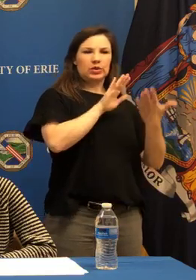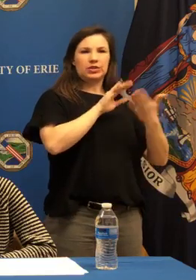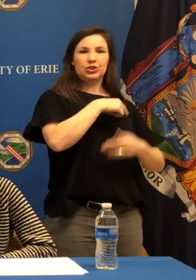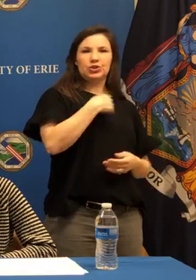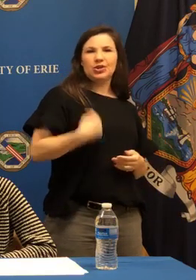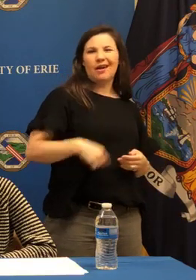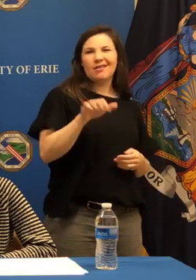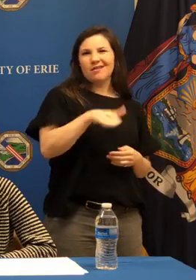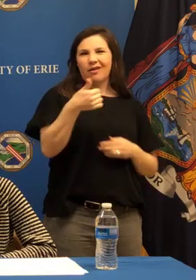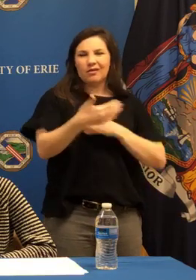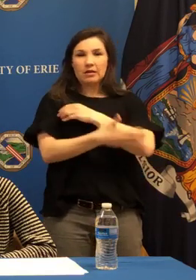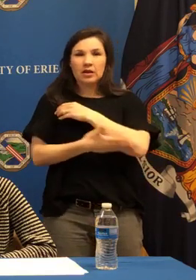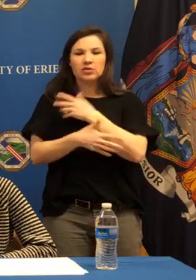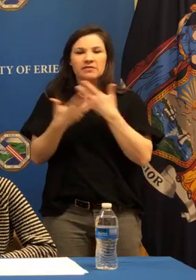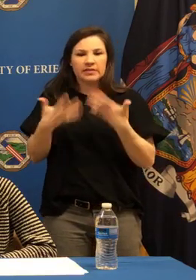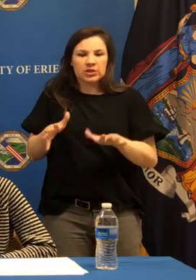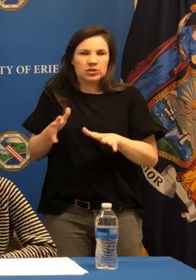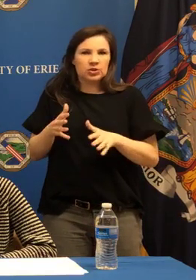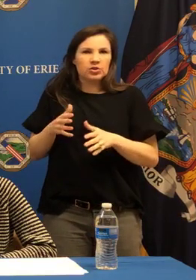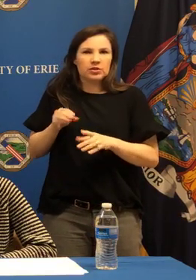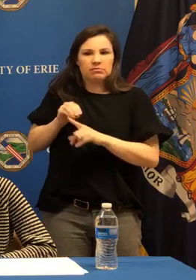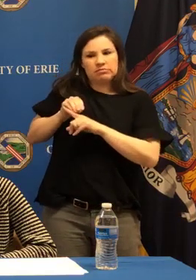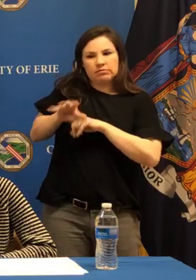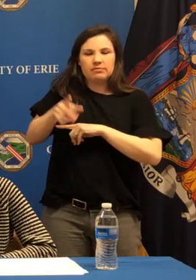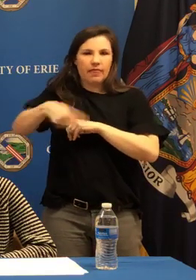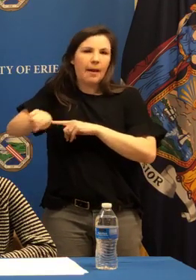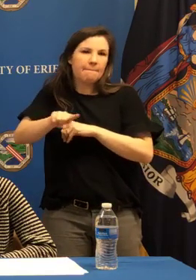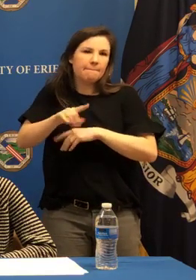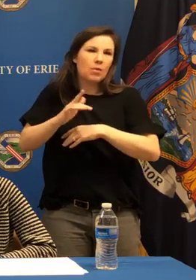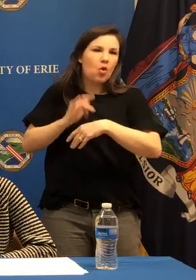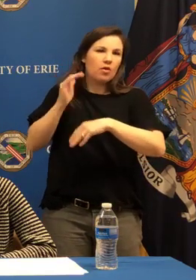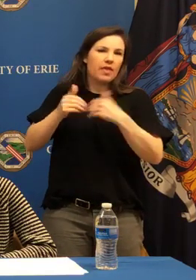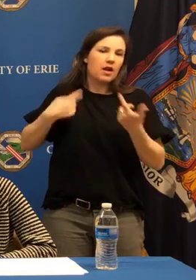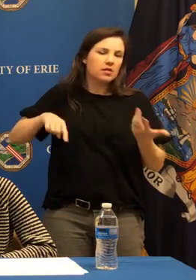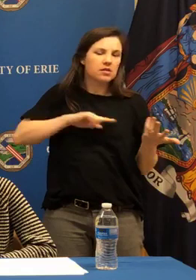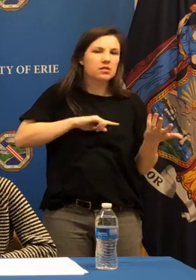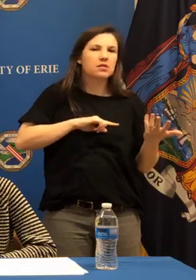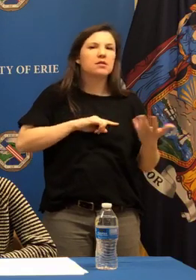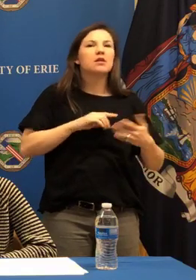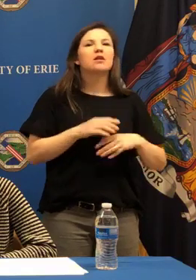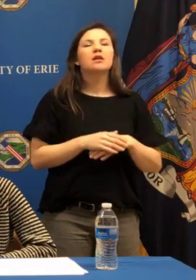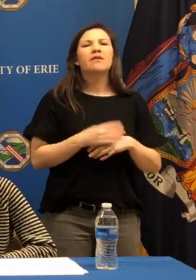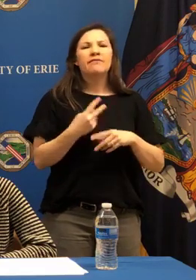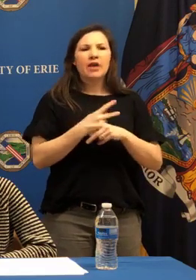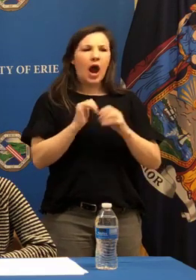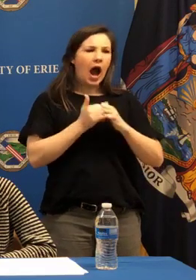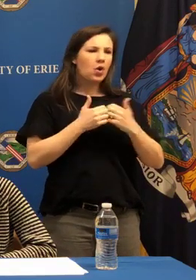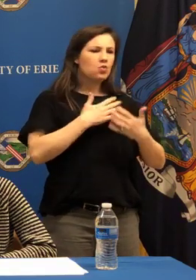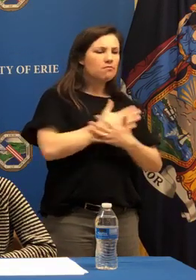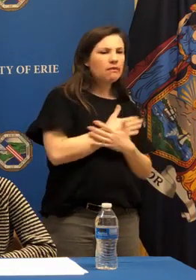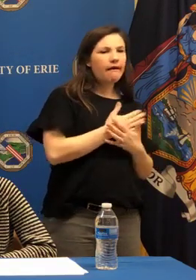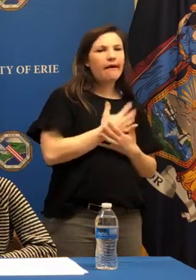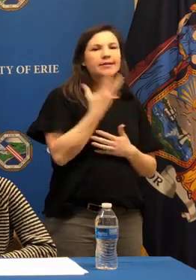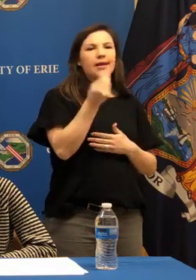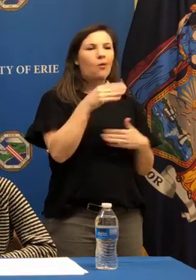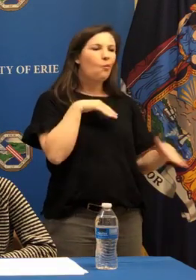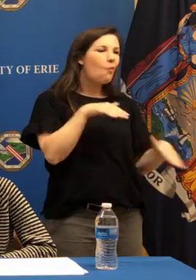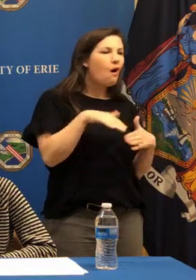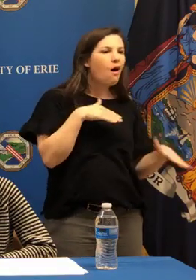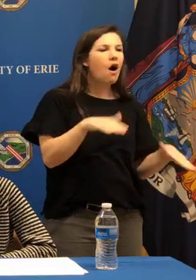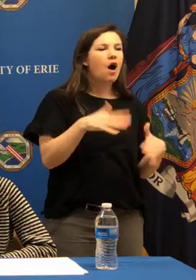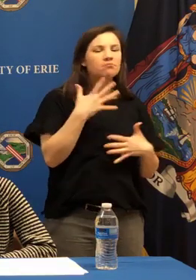in other places that got it a lot earlier than we did. You got to find healthy ways to relax, walks and fresh air, get out